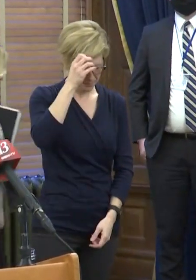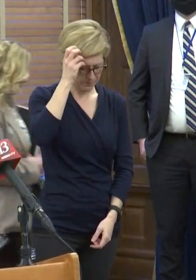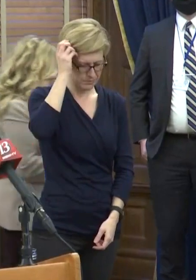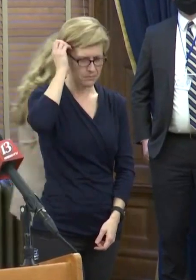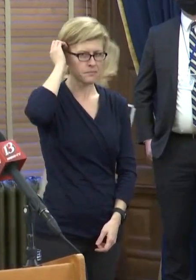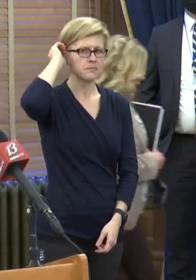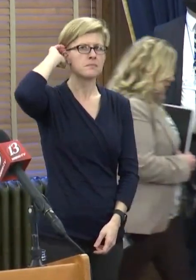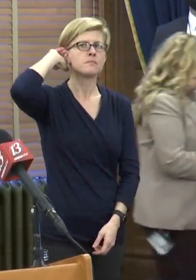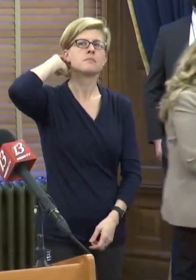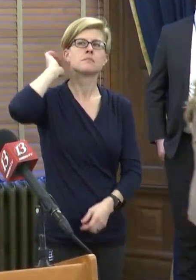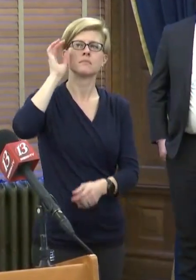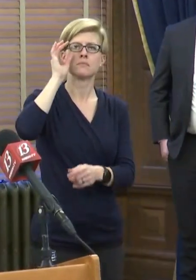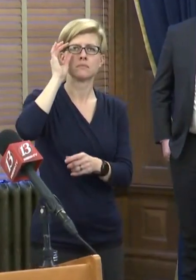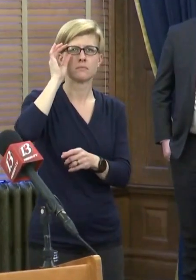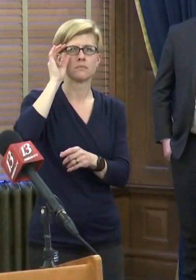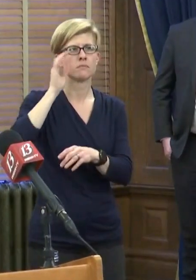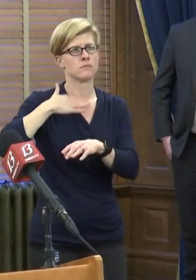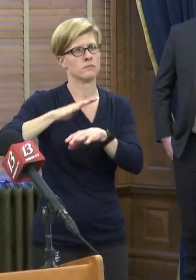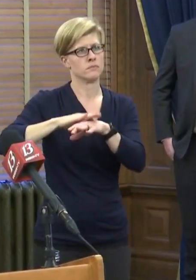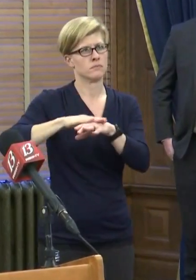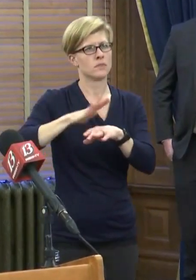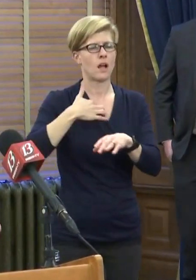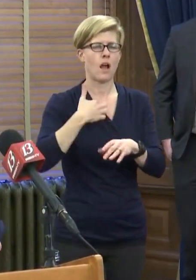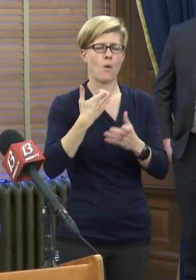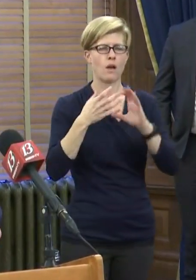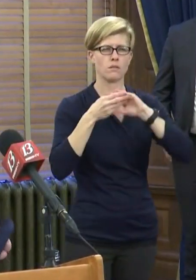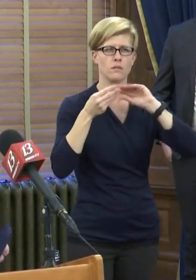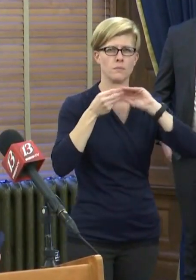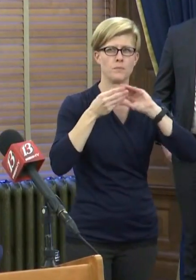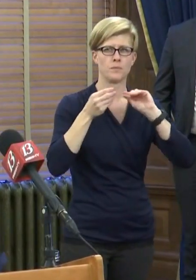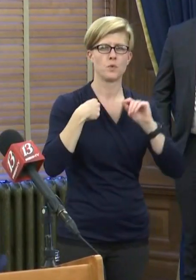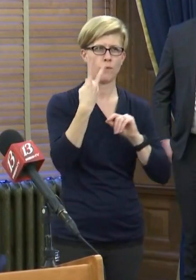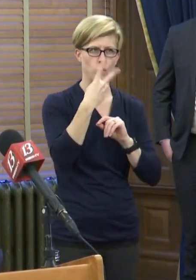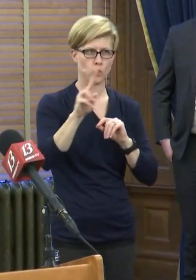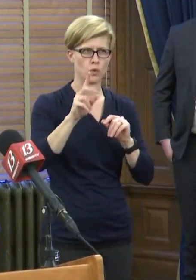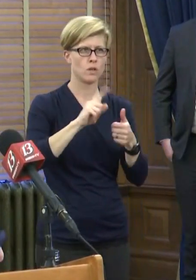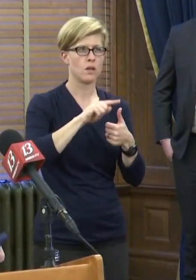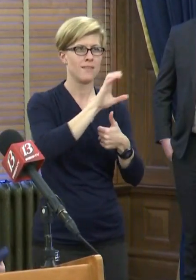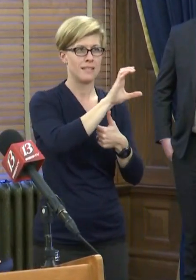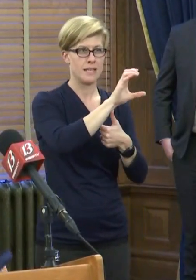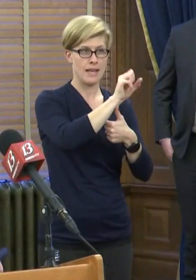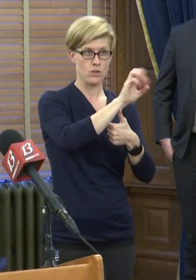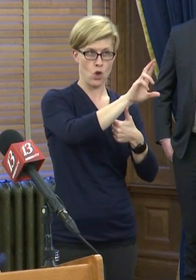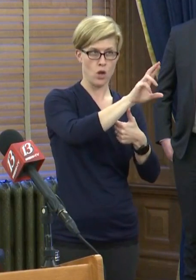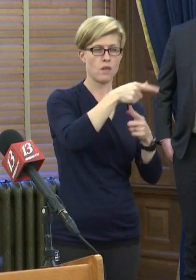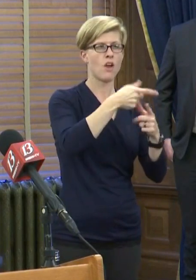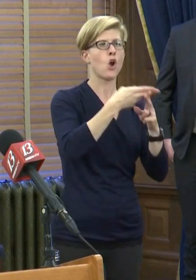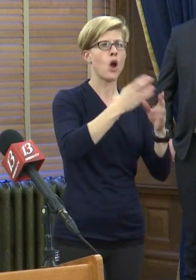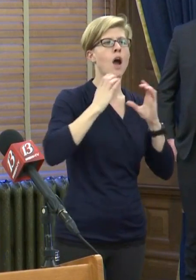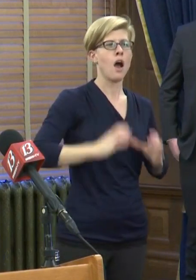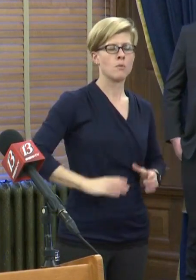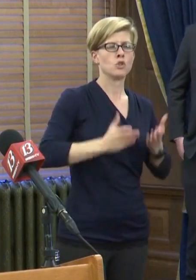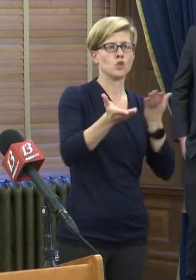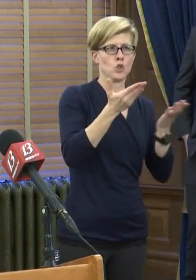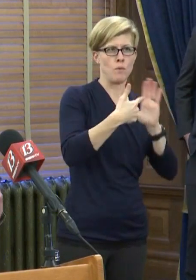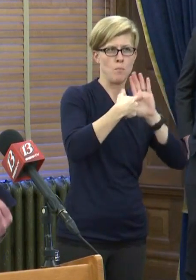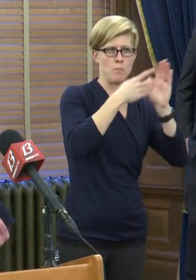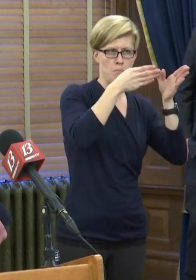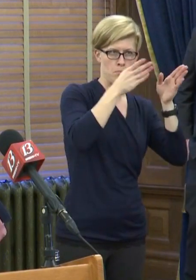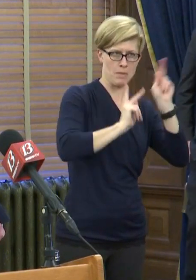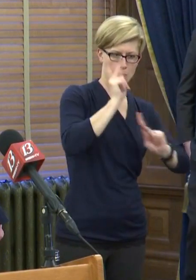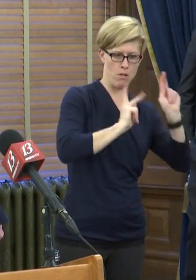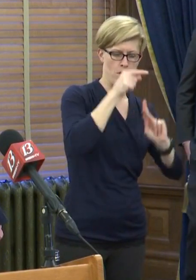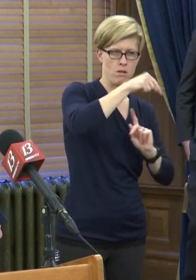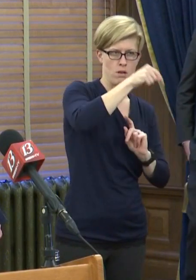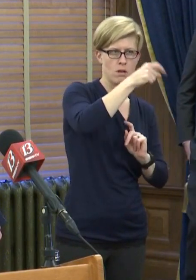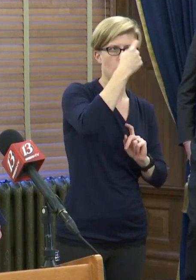to take that. Recognize there are really two different. We have the CSRs, who are customer service reps, who are employed